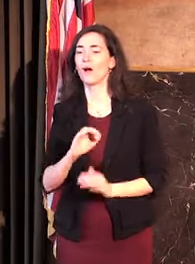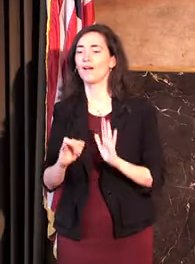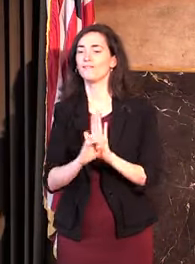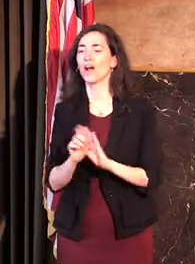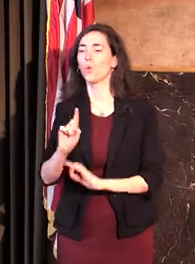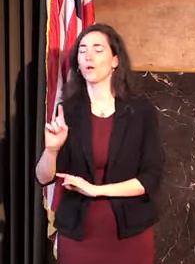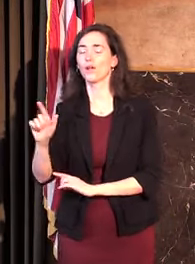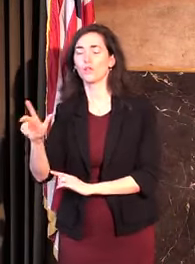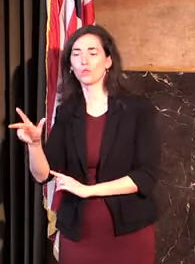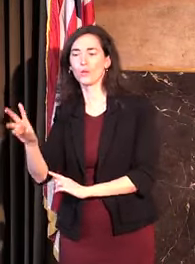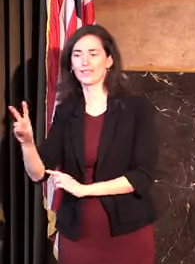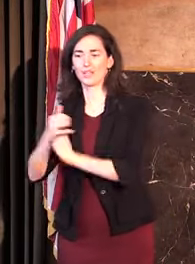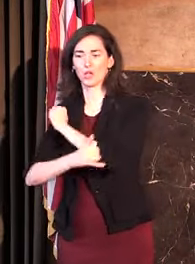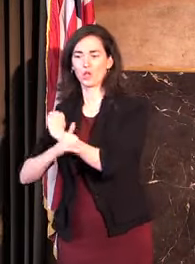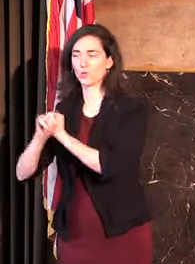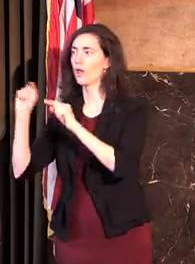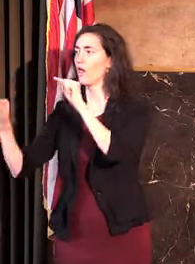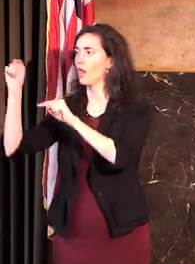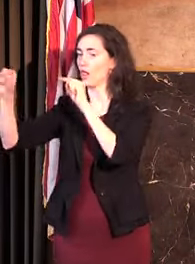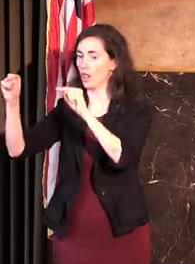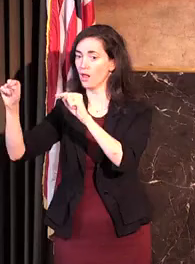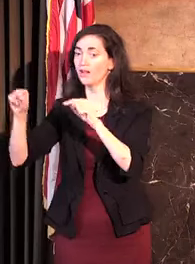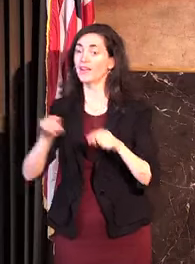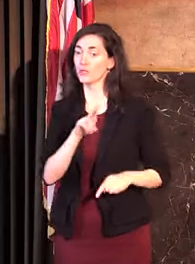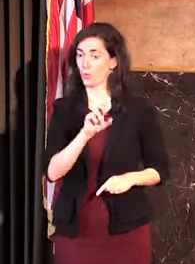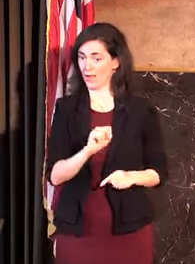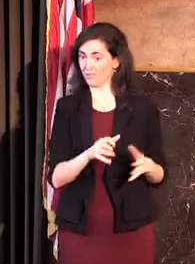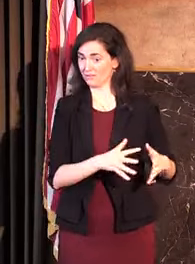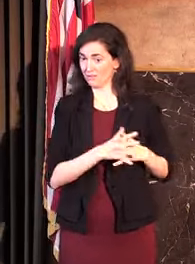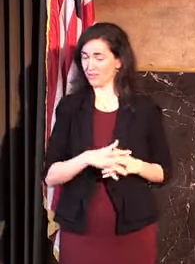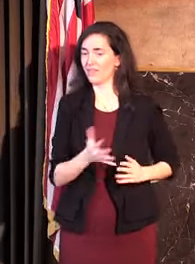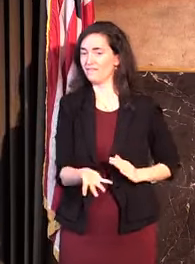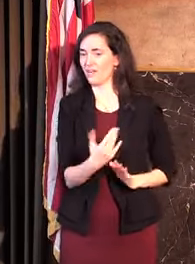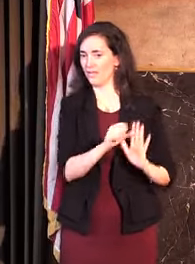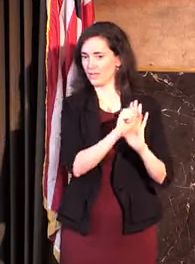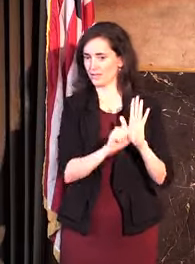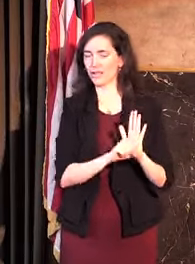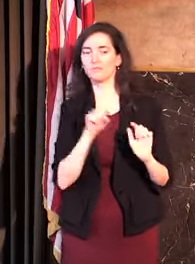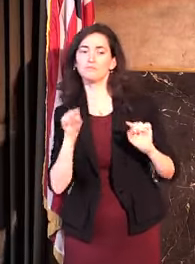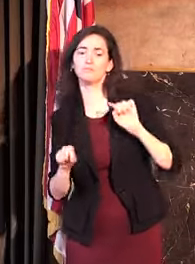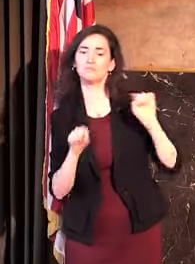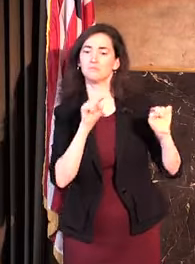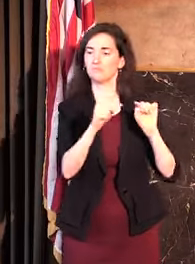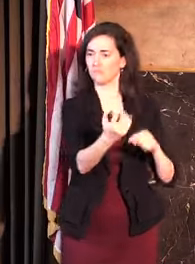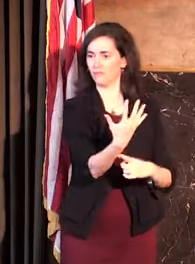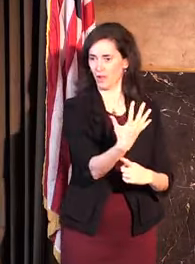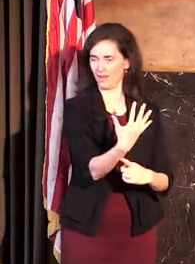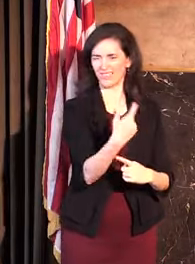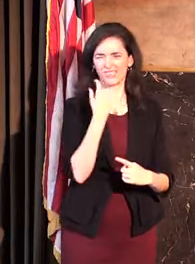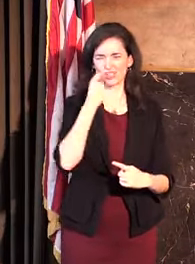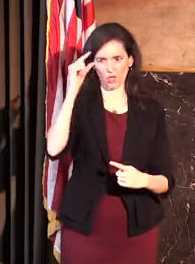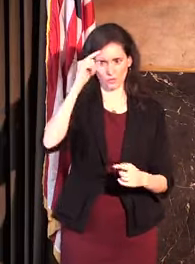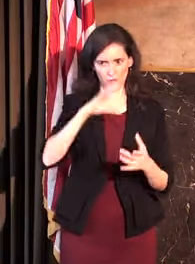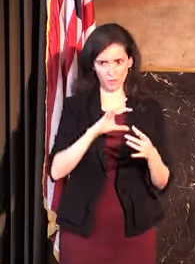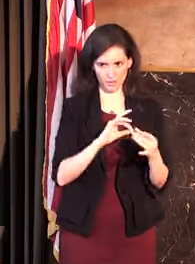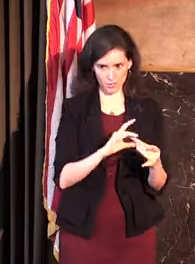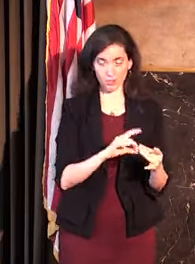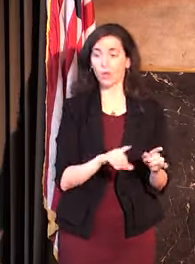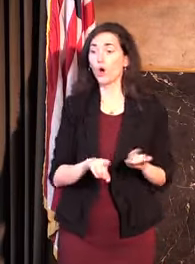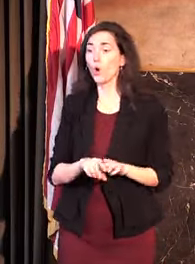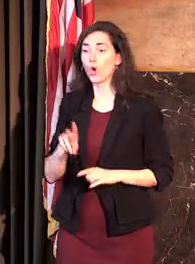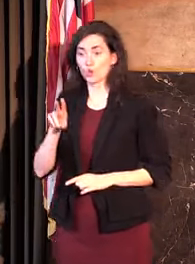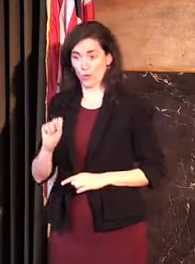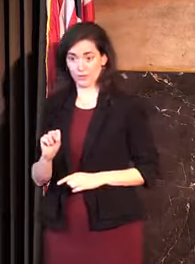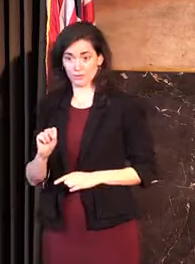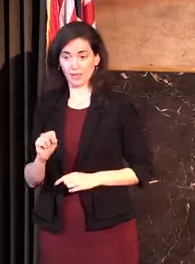governor said, the US. It's in the 5 states that the governor mentioned. And of the US cases right now,